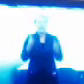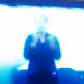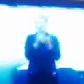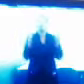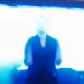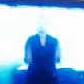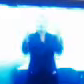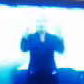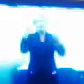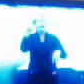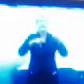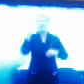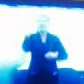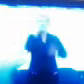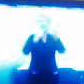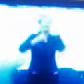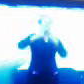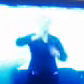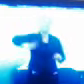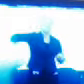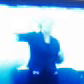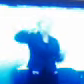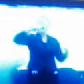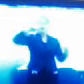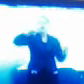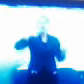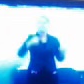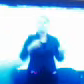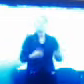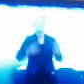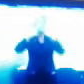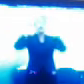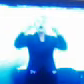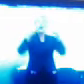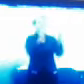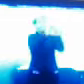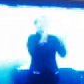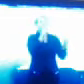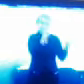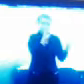other people. It met so many people. And it ate them all.